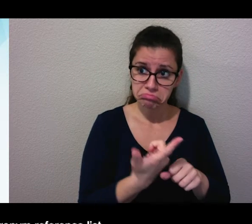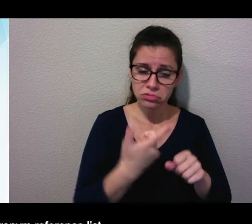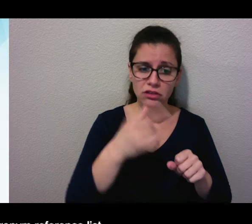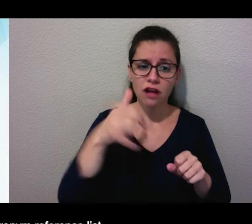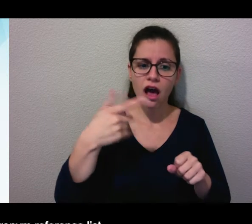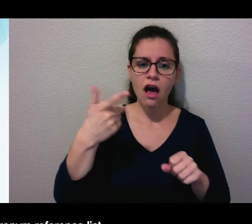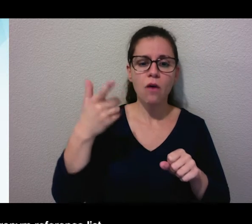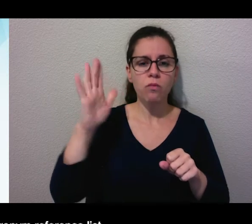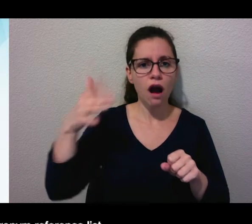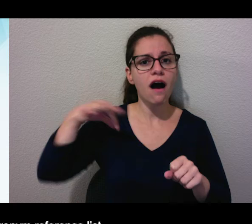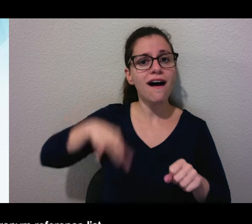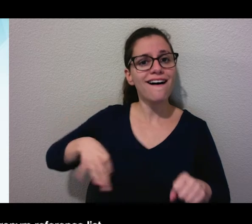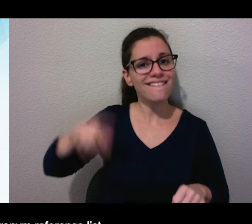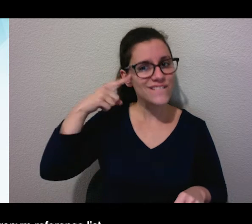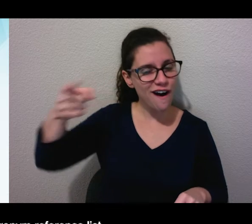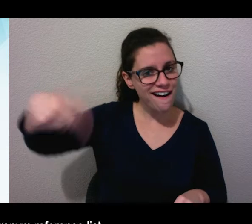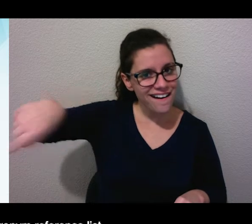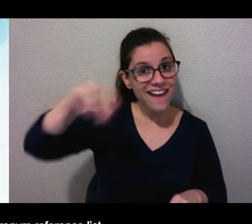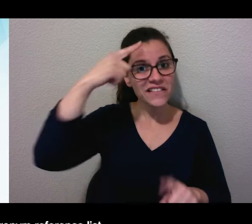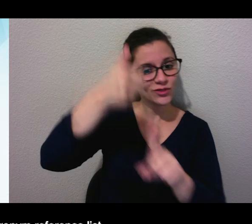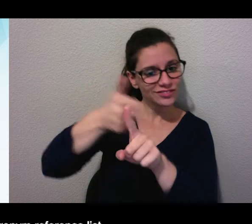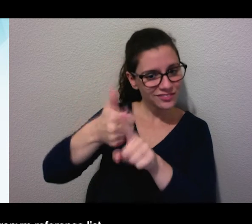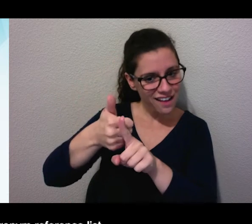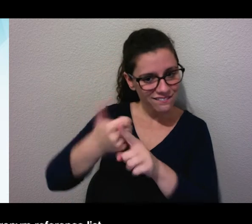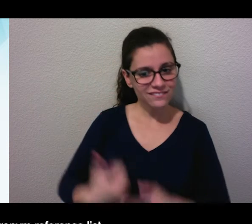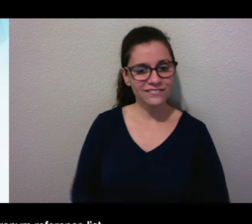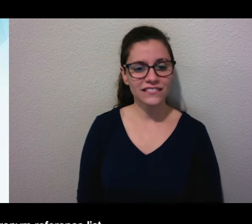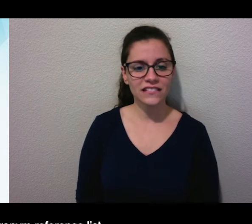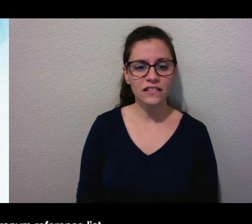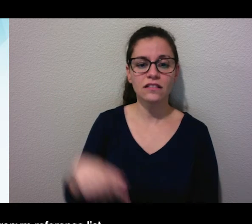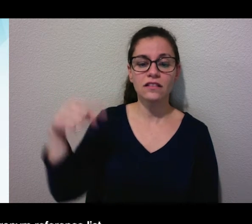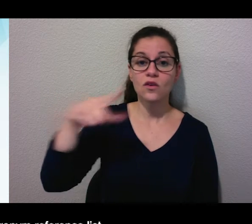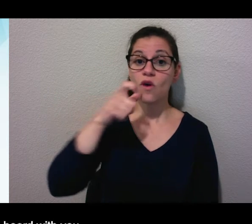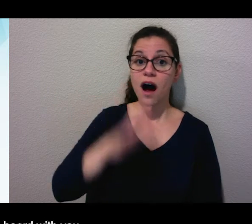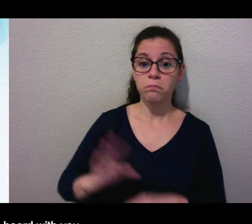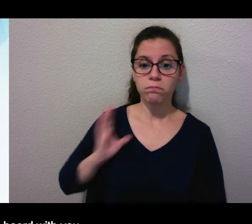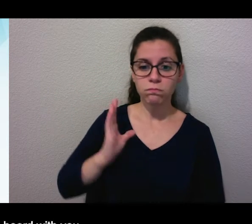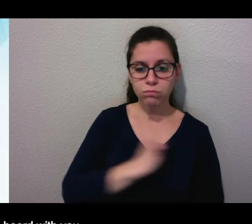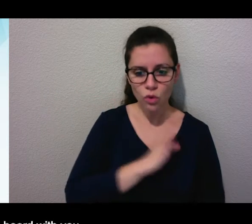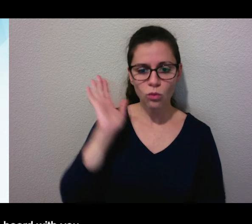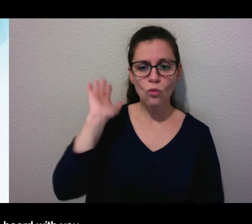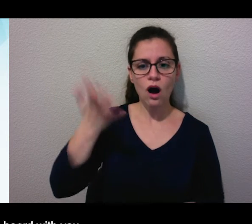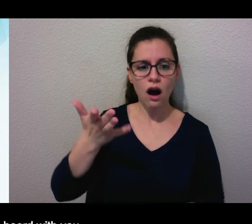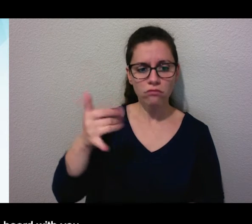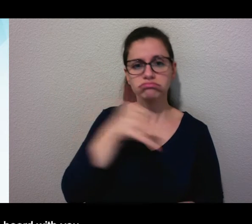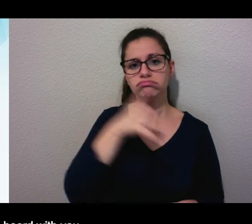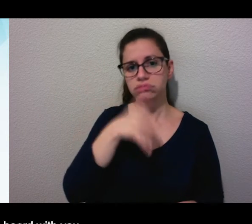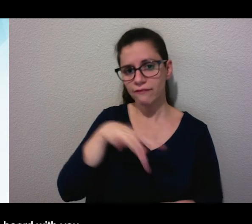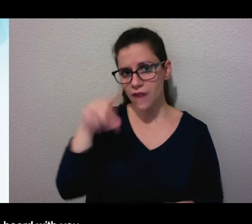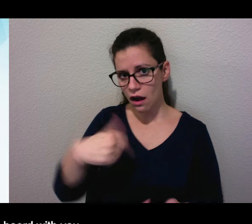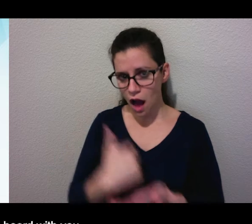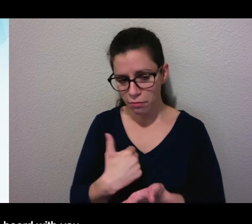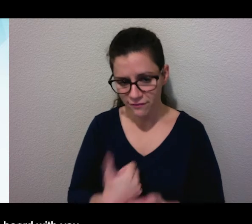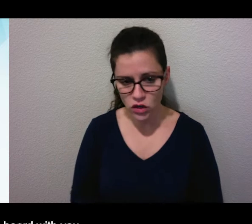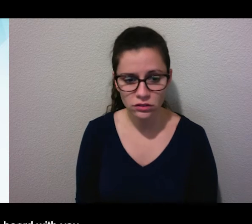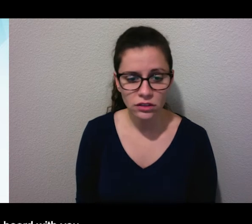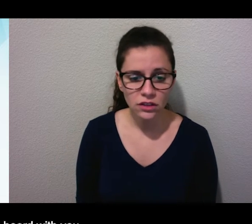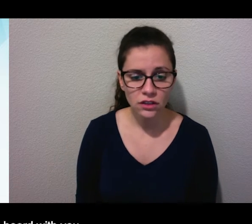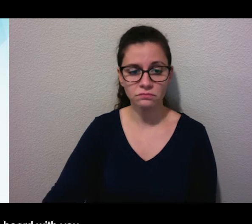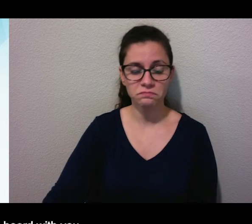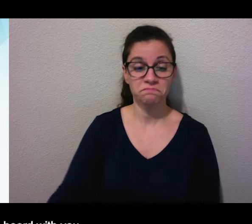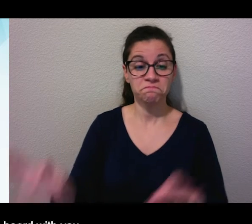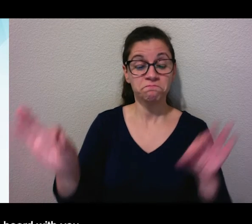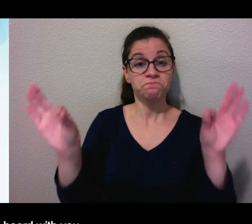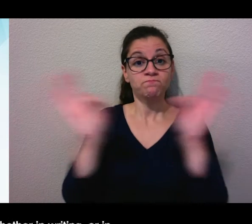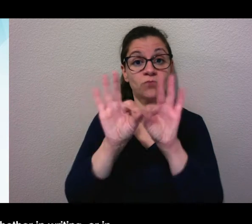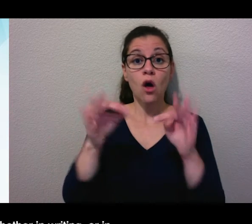an acronym reference list. Others who work with you or others who are on the board with you will help find